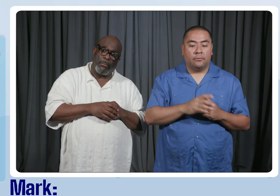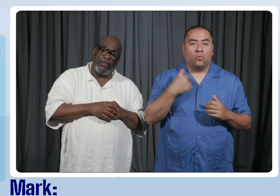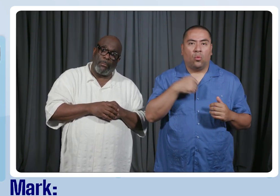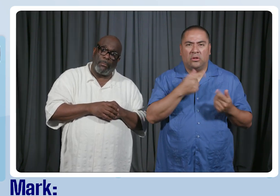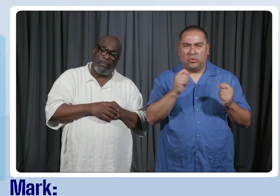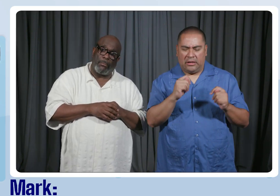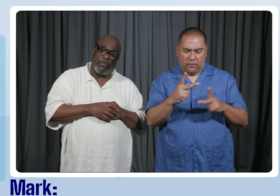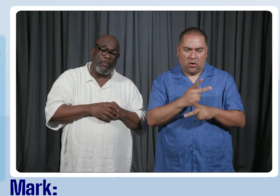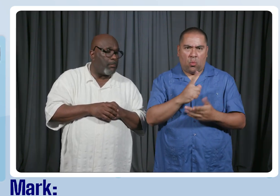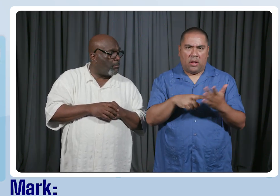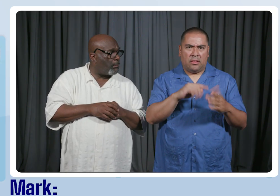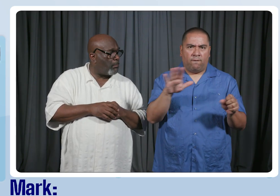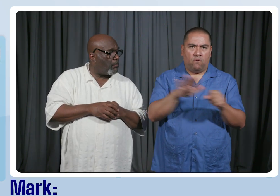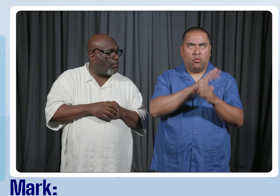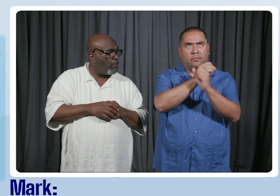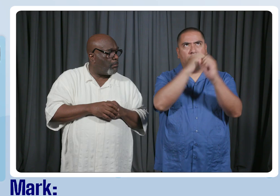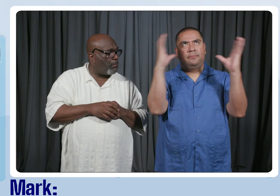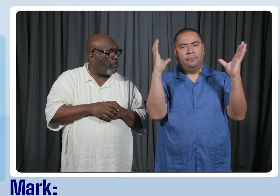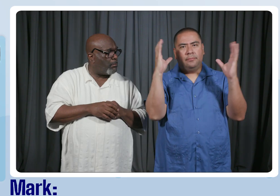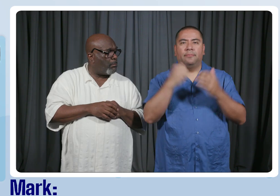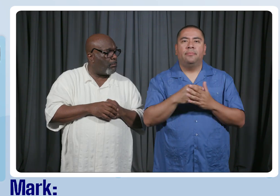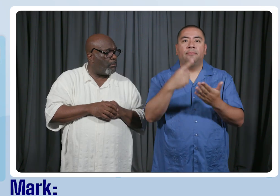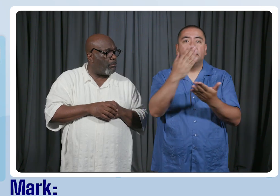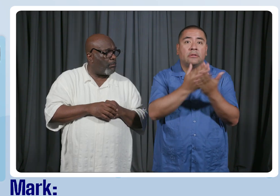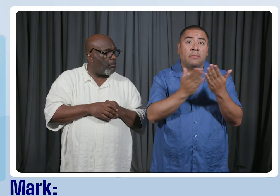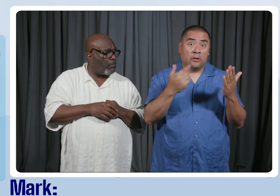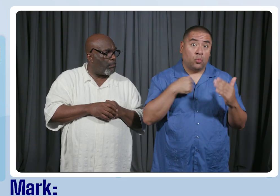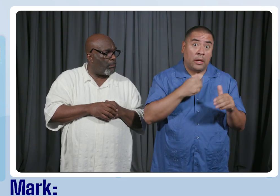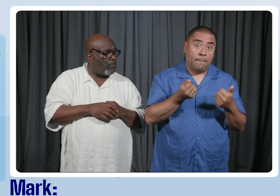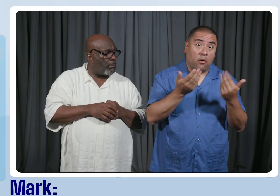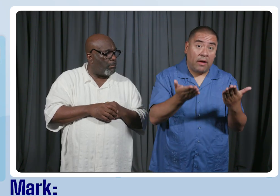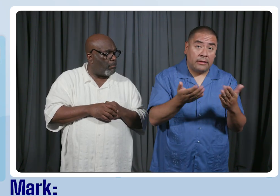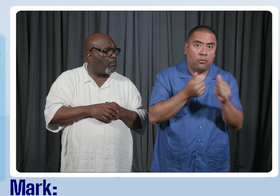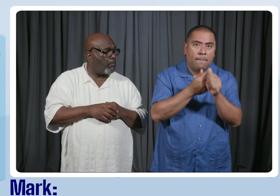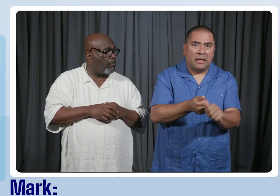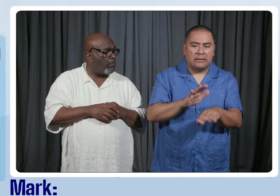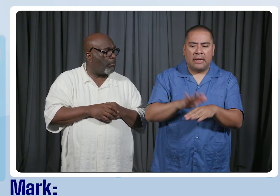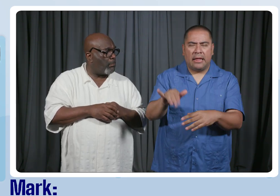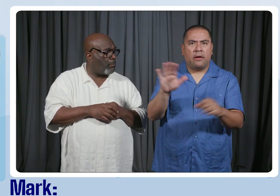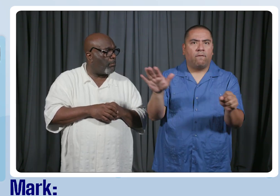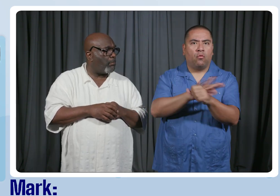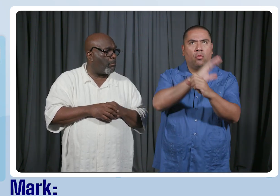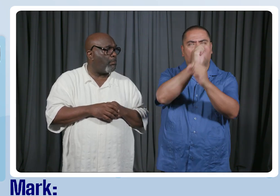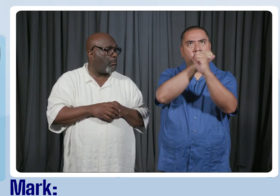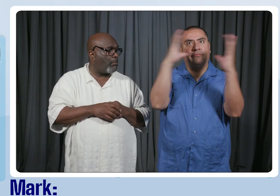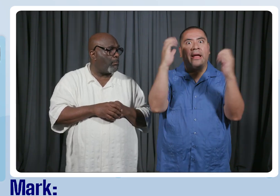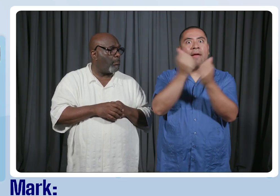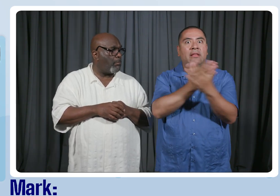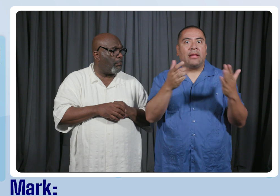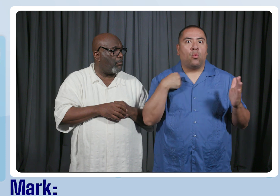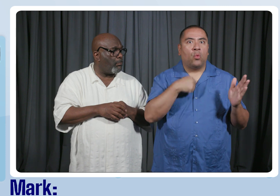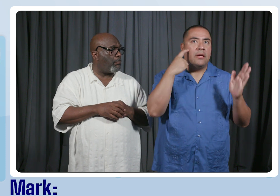what the full picture looks like. And some of those things we might provide are based on that full picture view of everything we